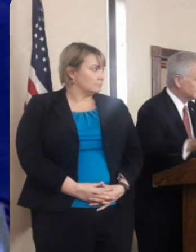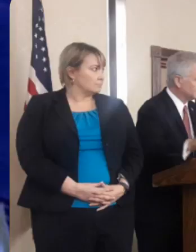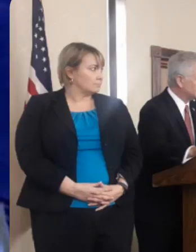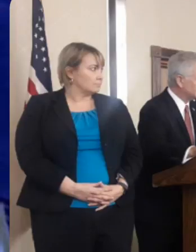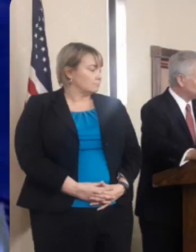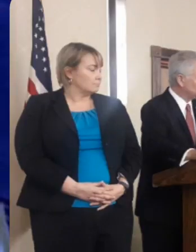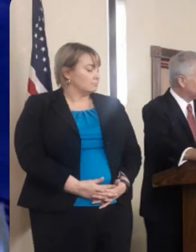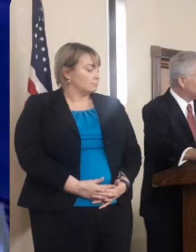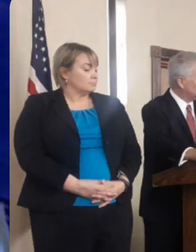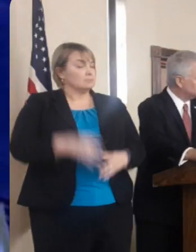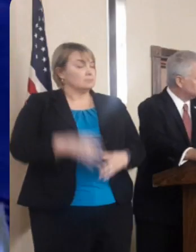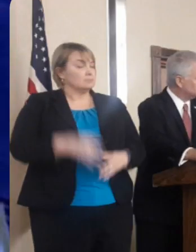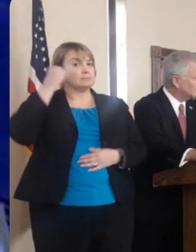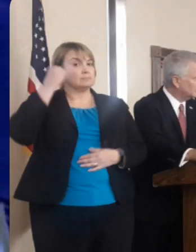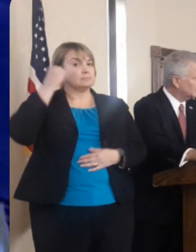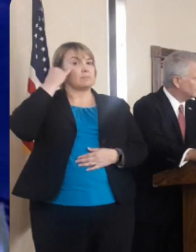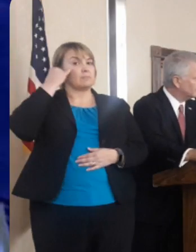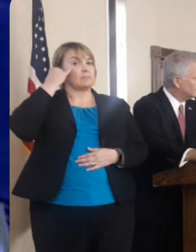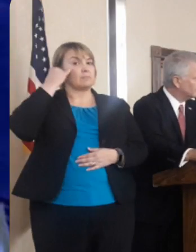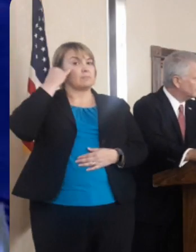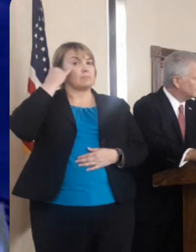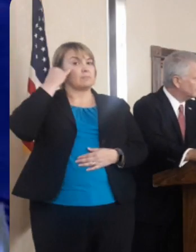C2 not get at what you're hoping